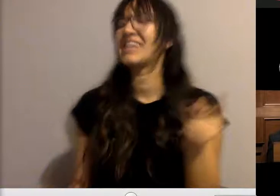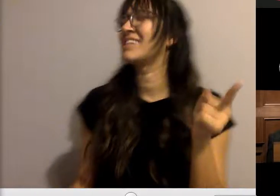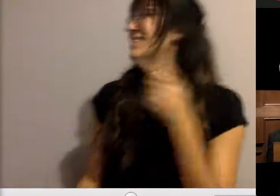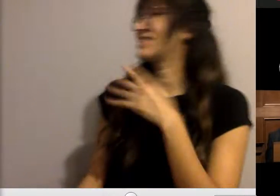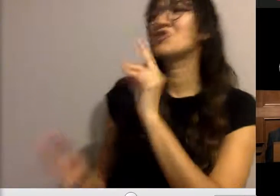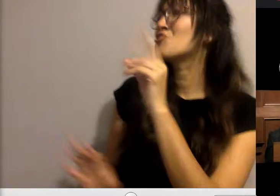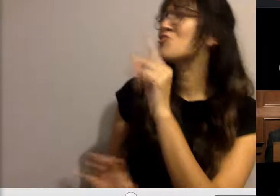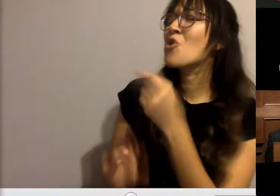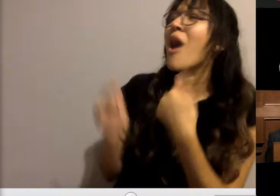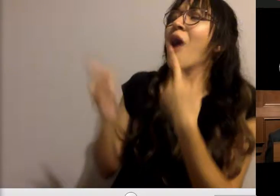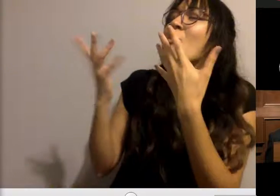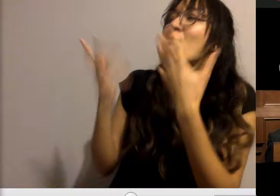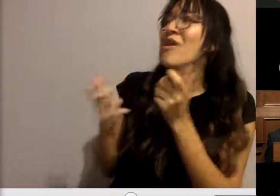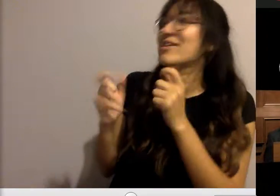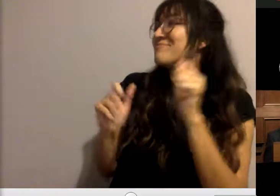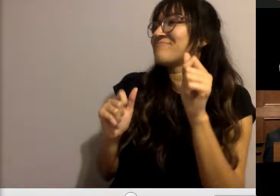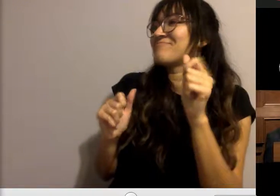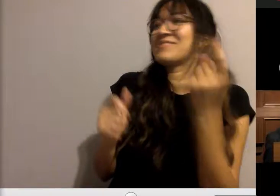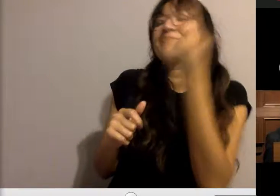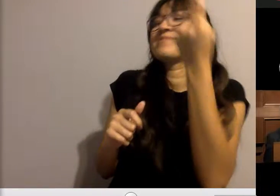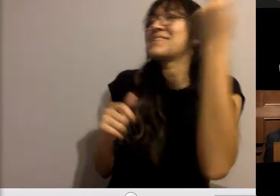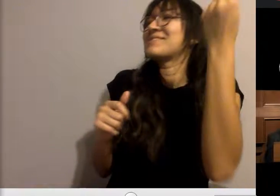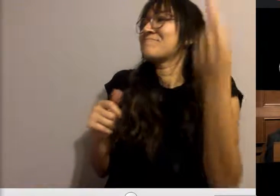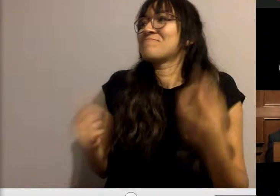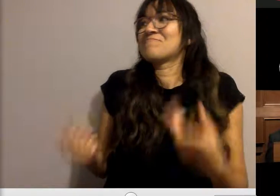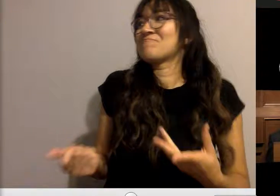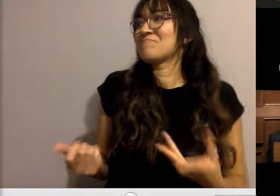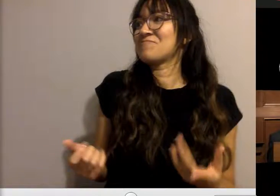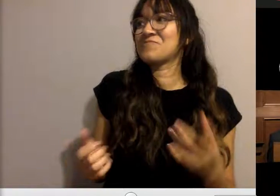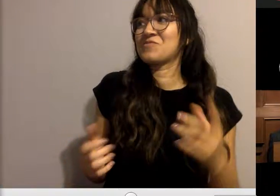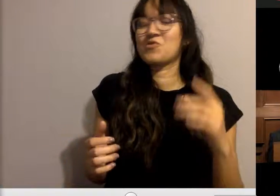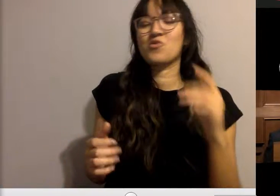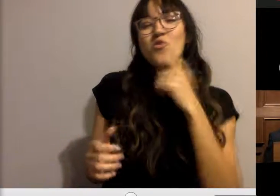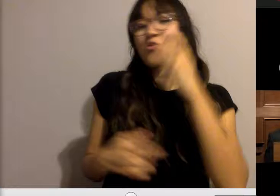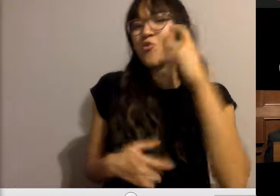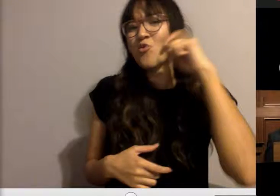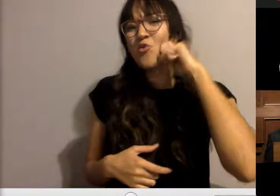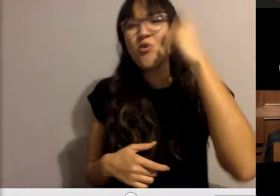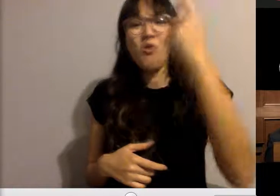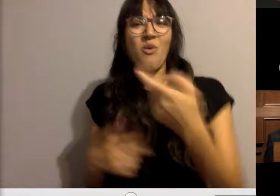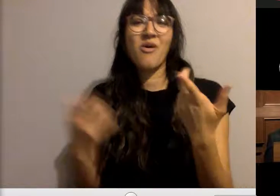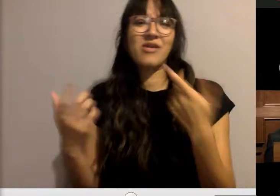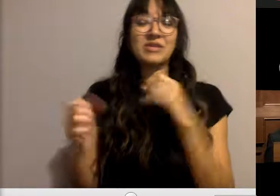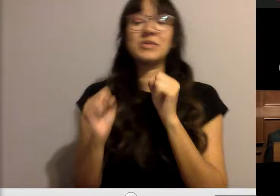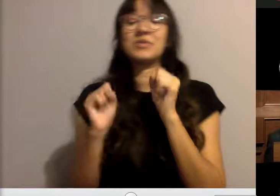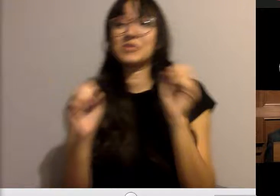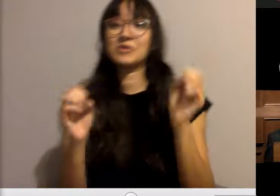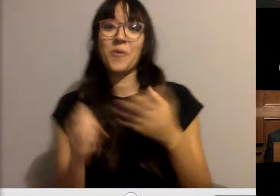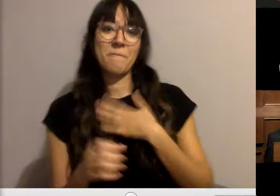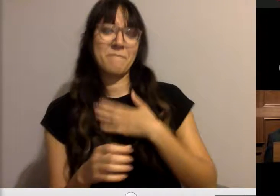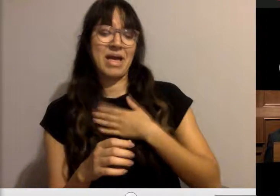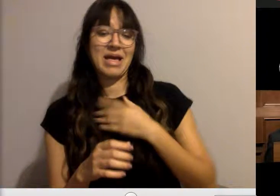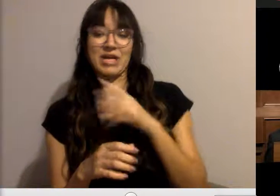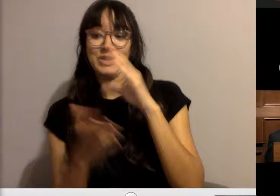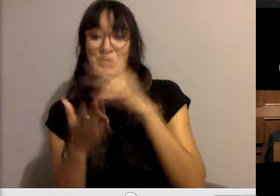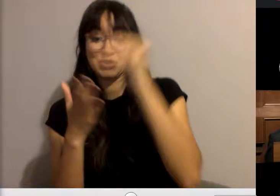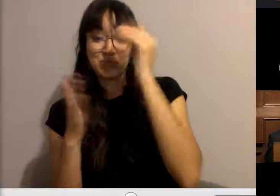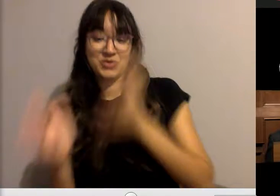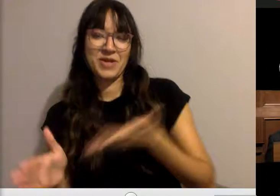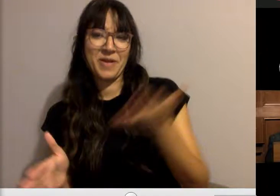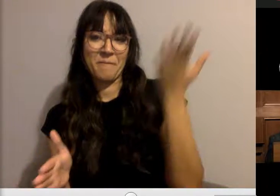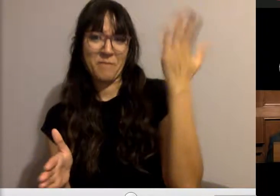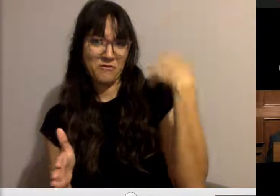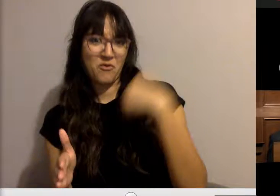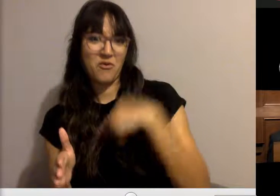the top. And so I actually engaged one of my ex-students who runs a film studio, Jesse Krinsky. And